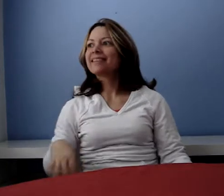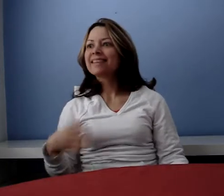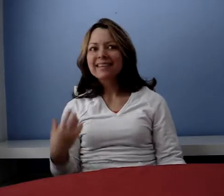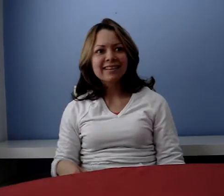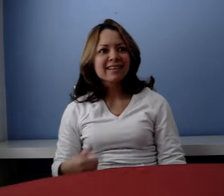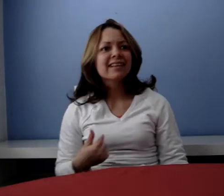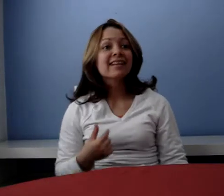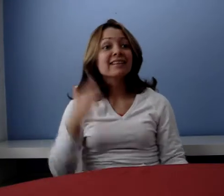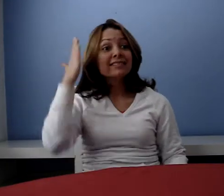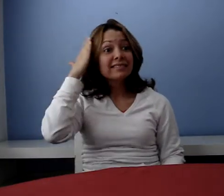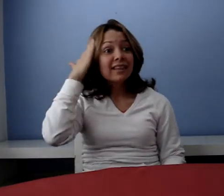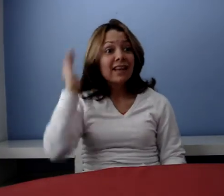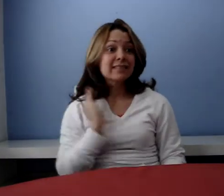You're as strong as an ox.